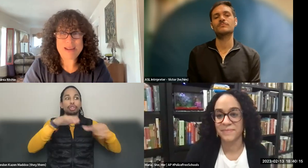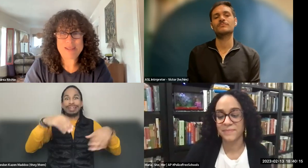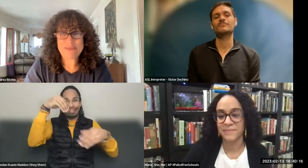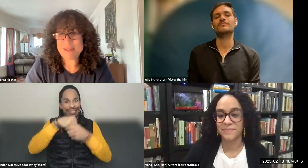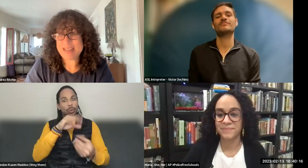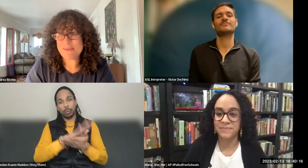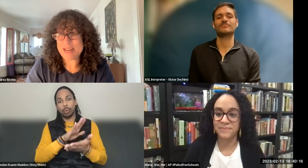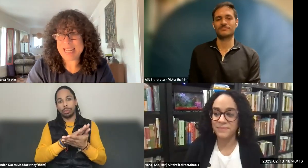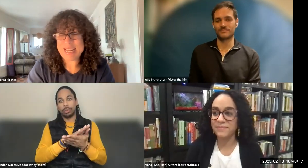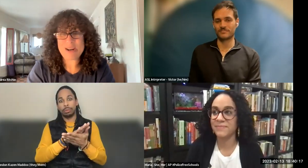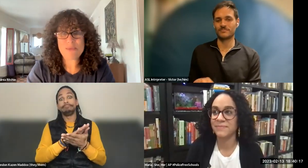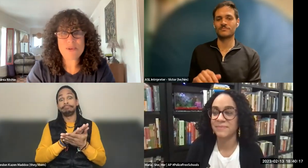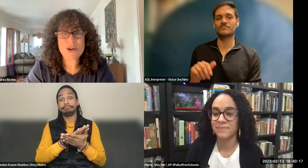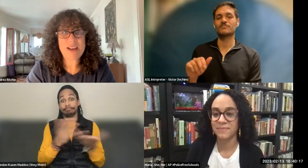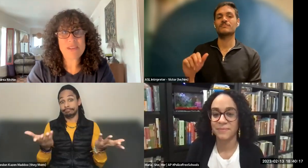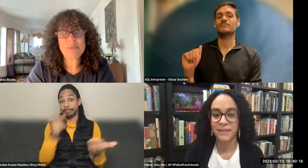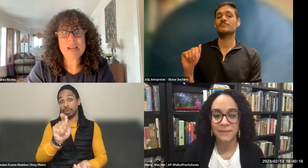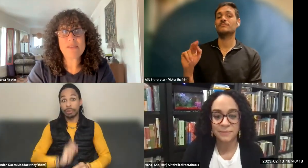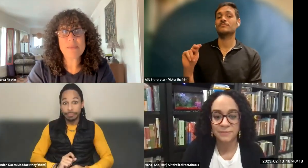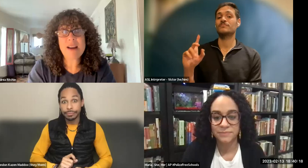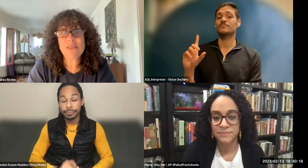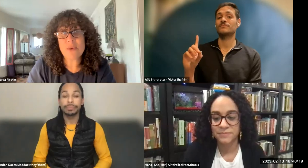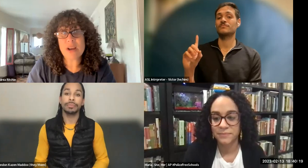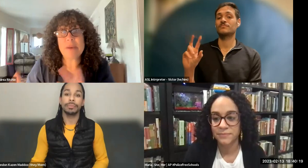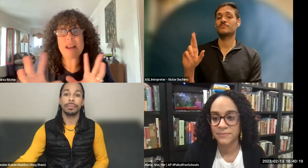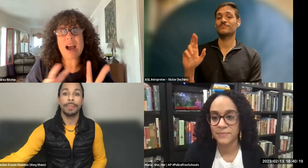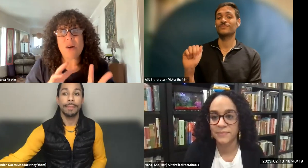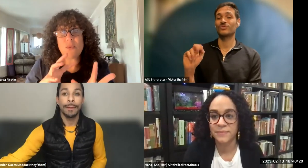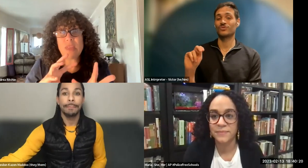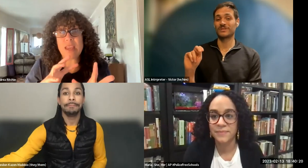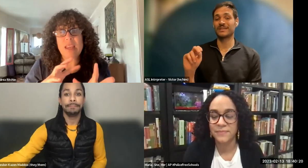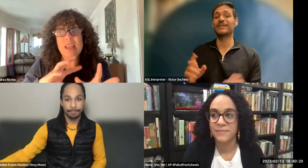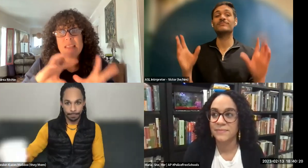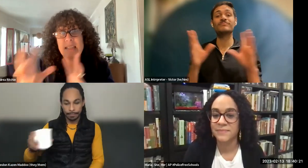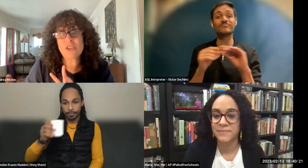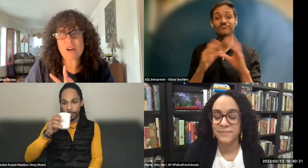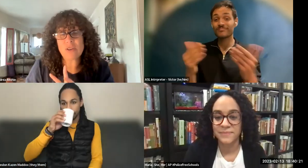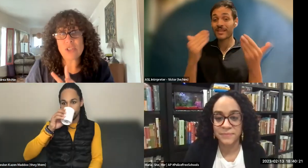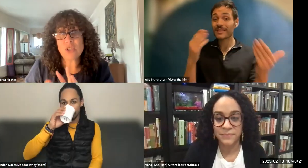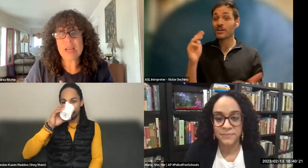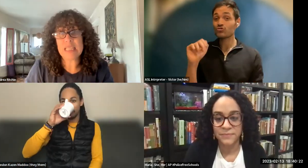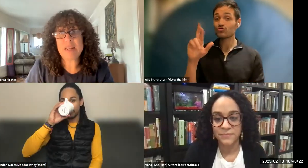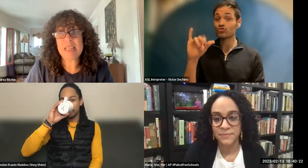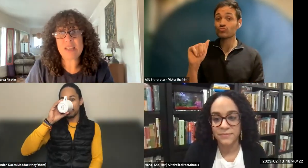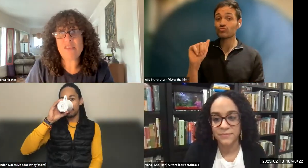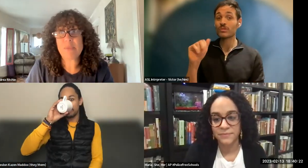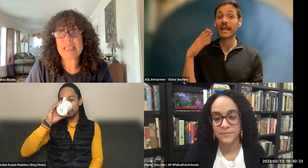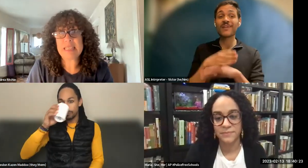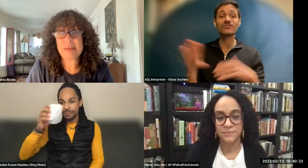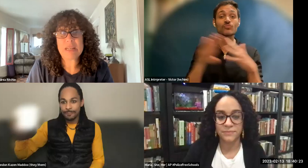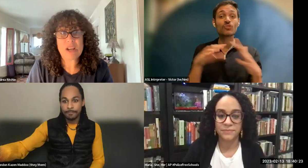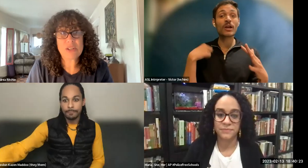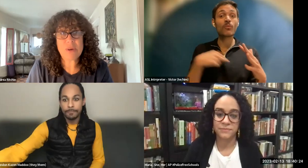you so much, Maria. We're going to hear more after the break from everyone about how they see struggles to eliminate